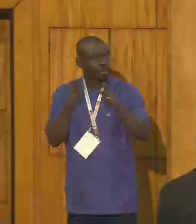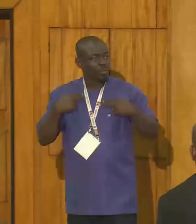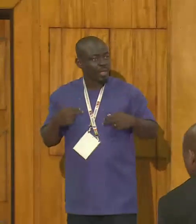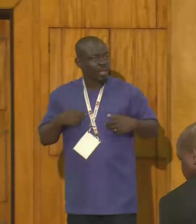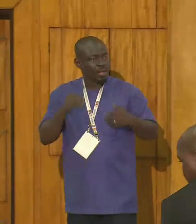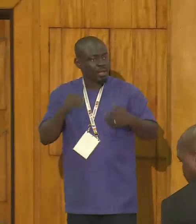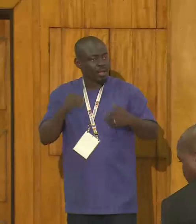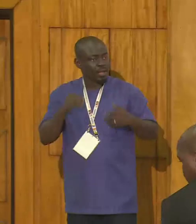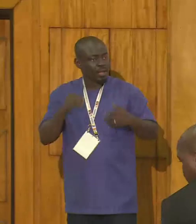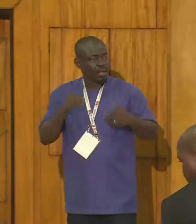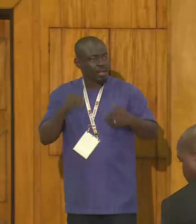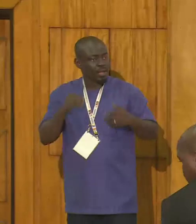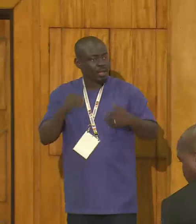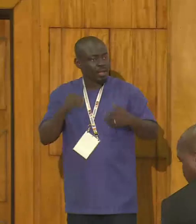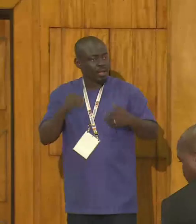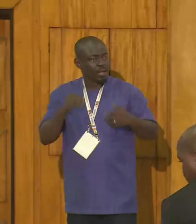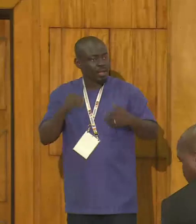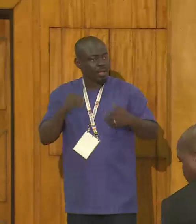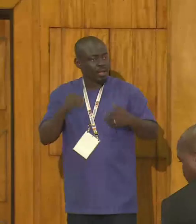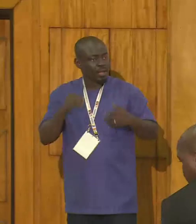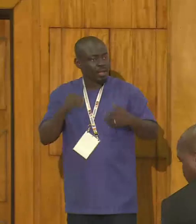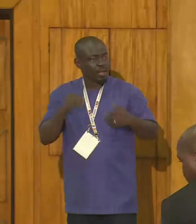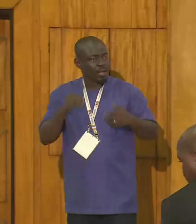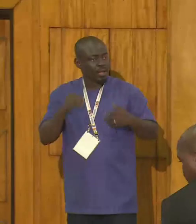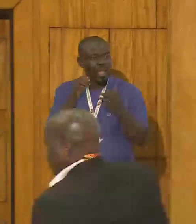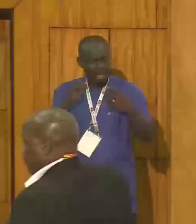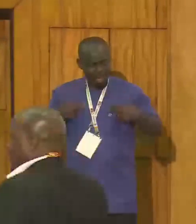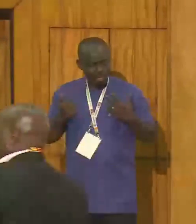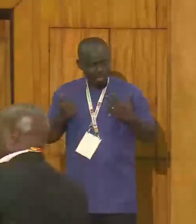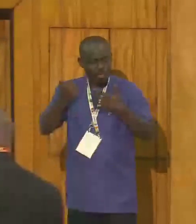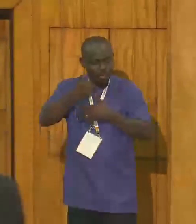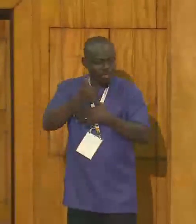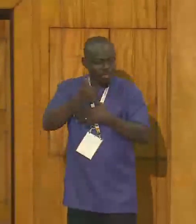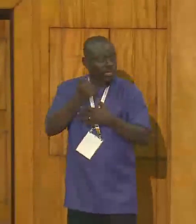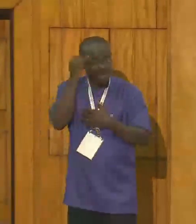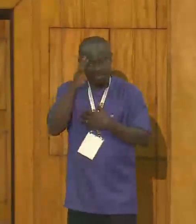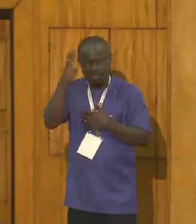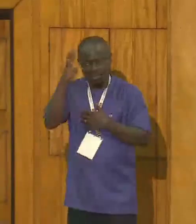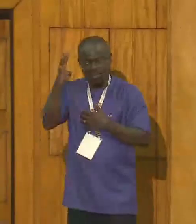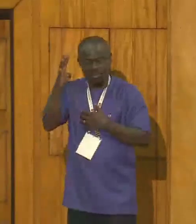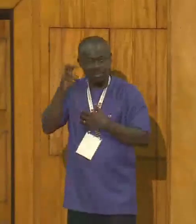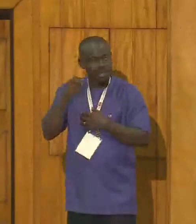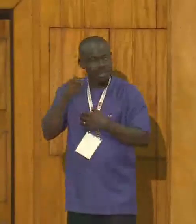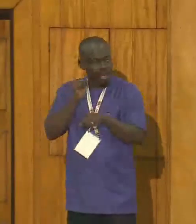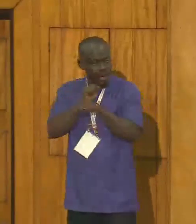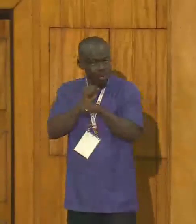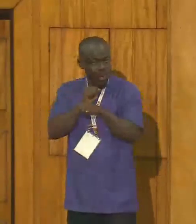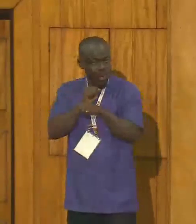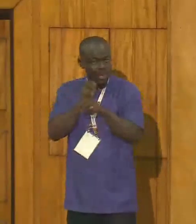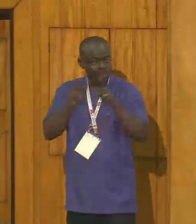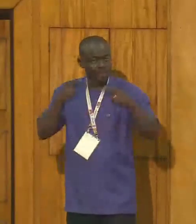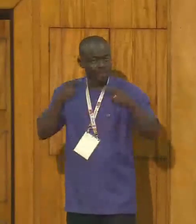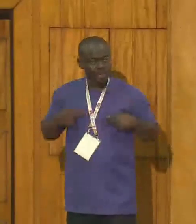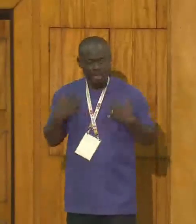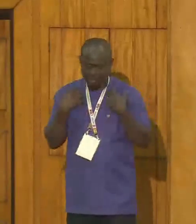of Ibadan, specializing in health promotion and education. Her journey in public health is driven by a